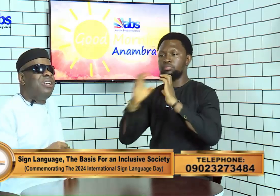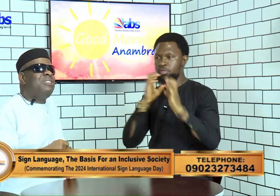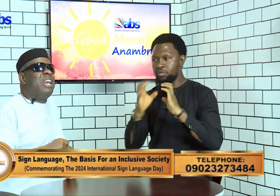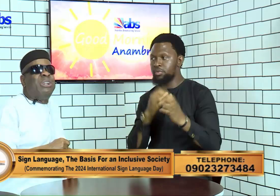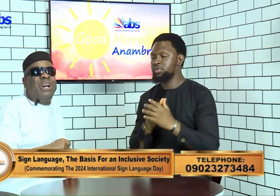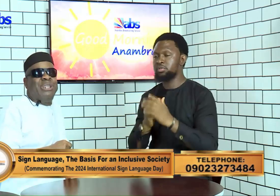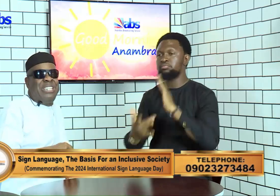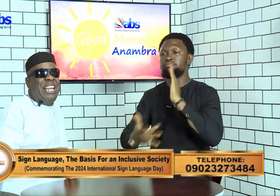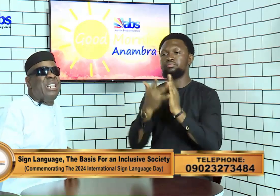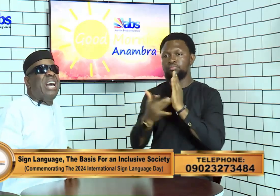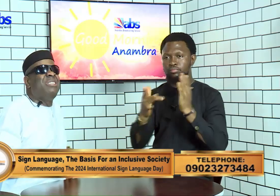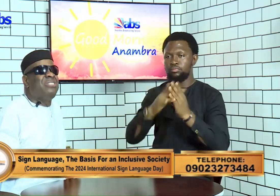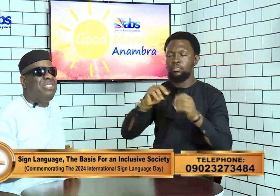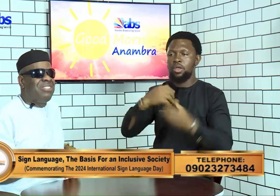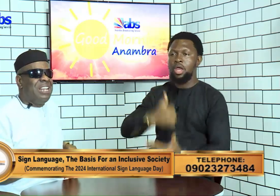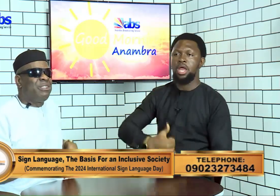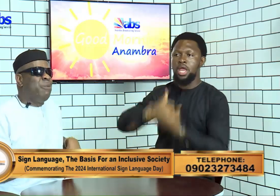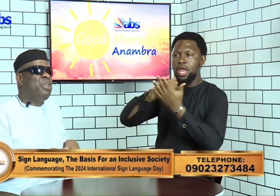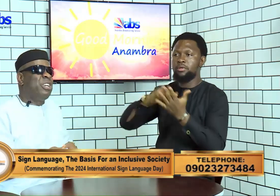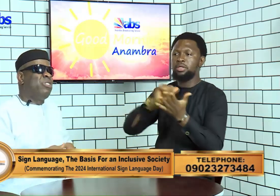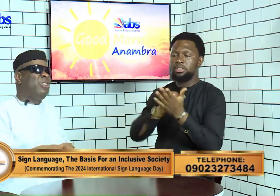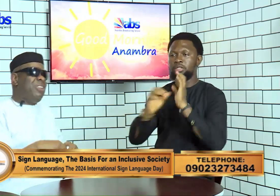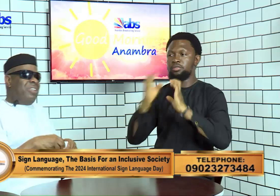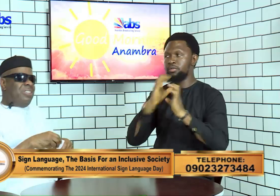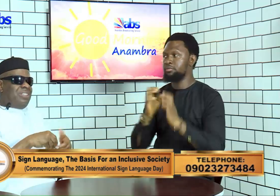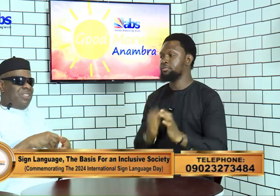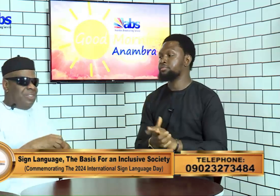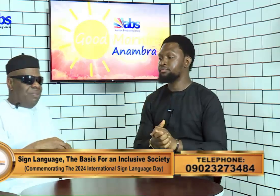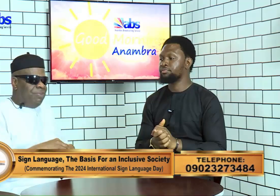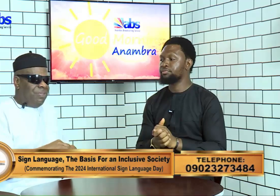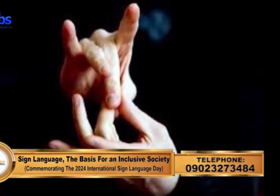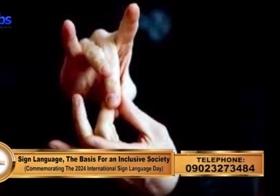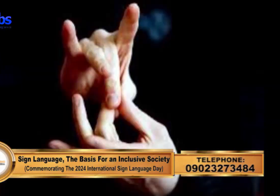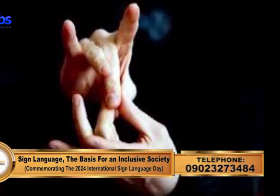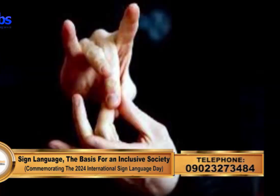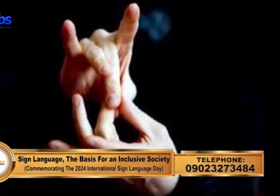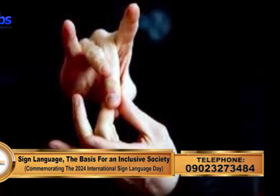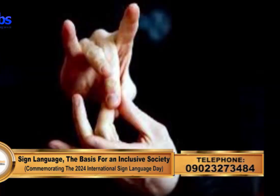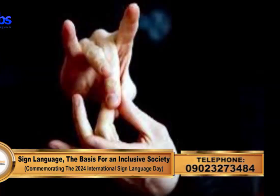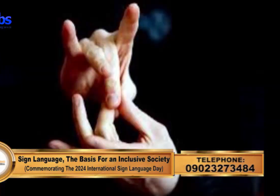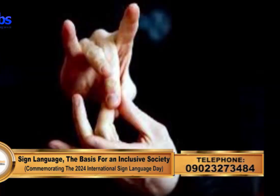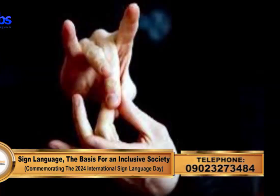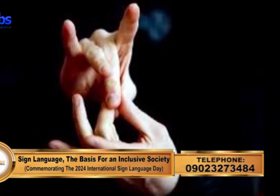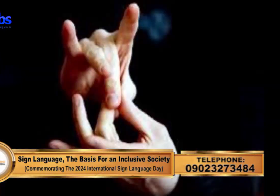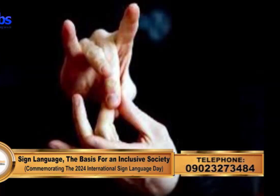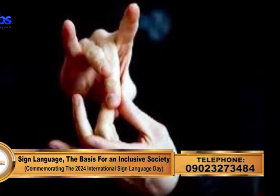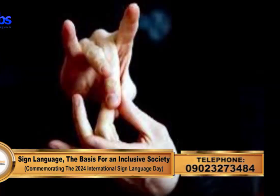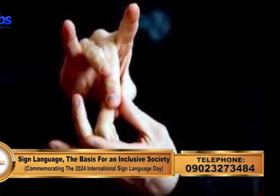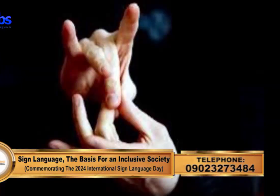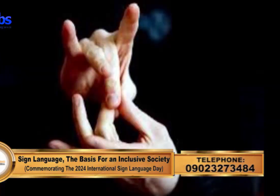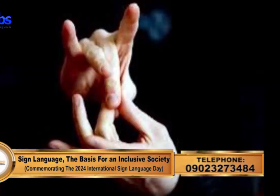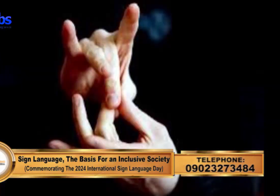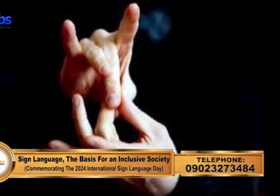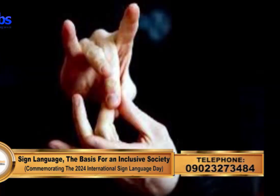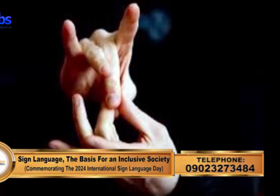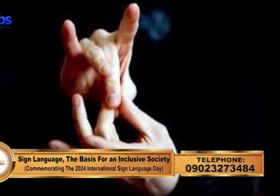communication, technology enhances that communication. All right, thank you so much. Now, Emmanuel, I want to ask you a personal question.